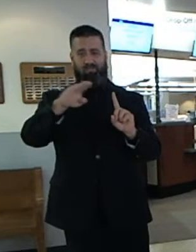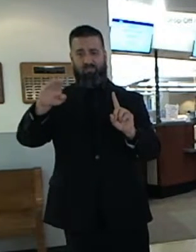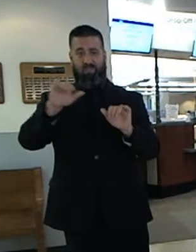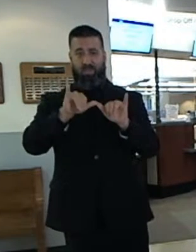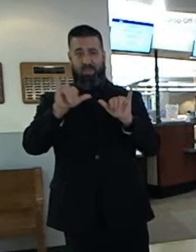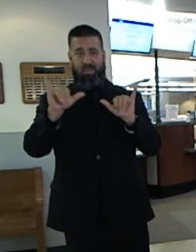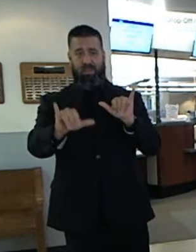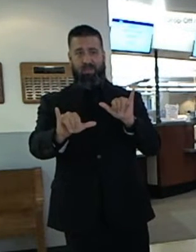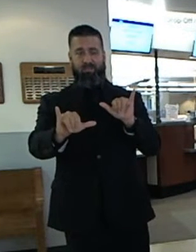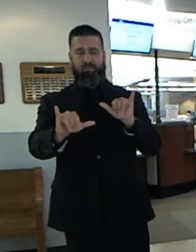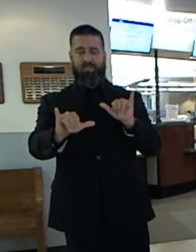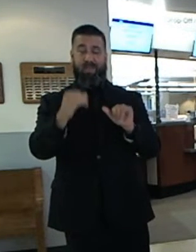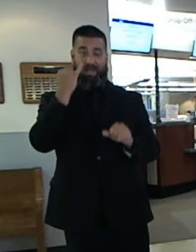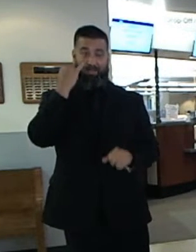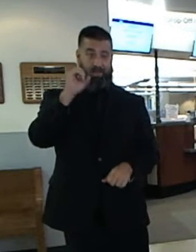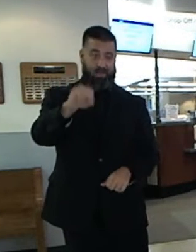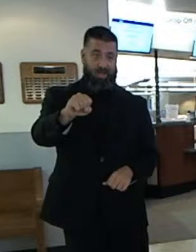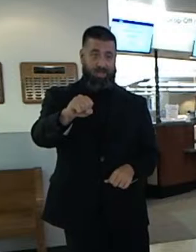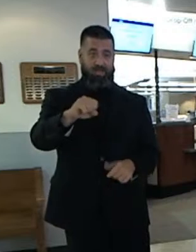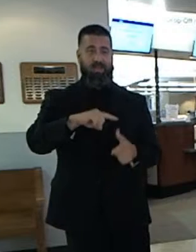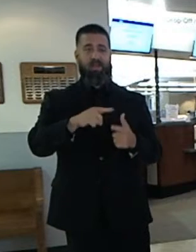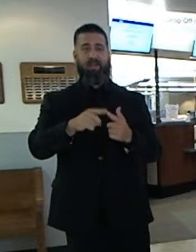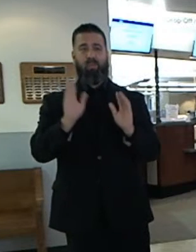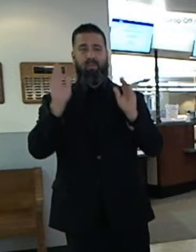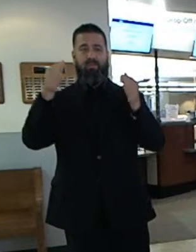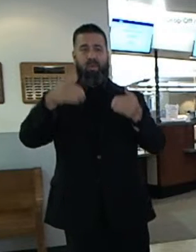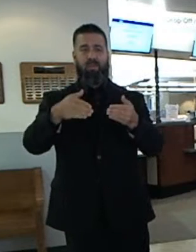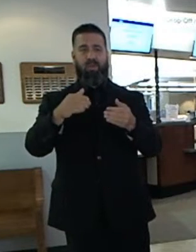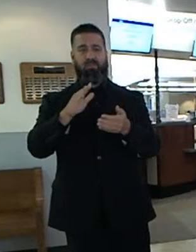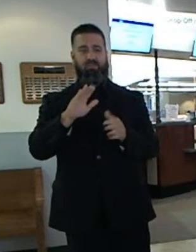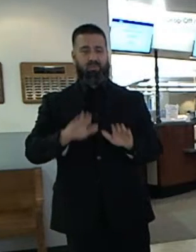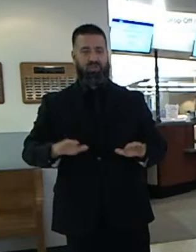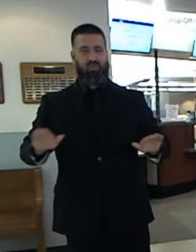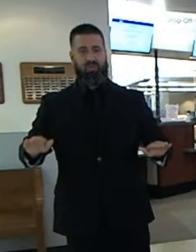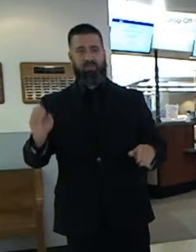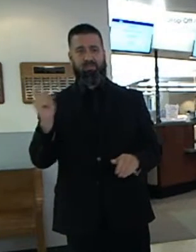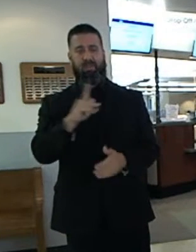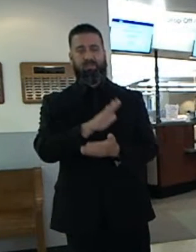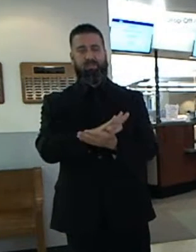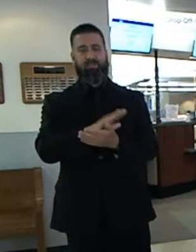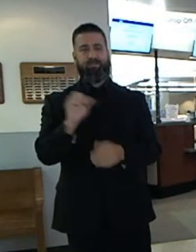that's the case, that's where we're going to, our next focus is going to be.